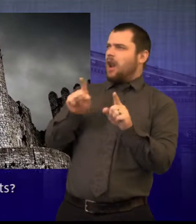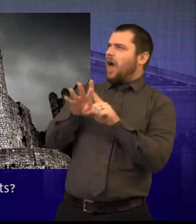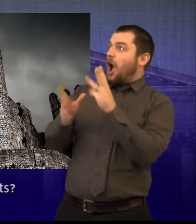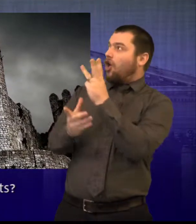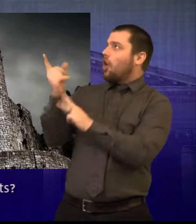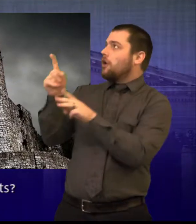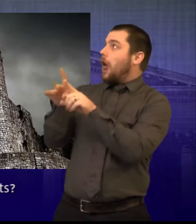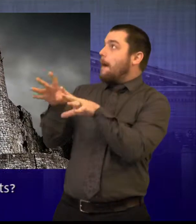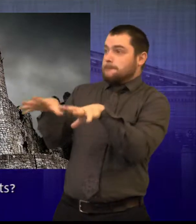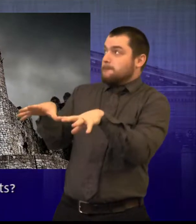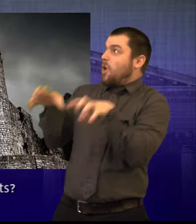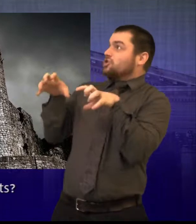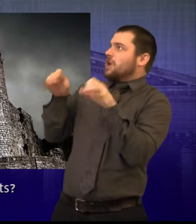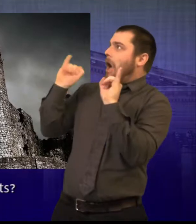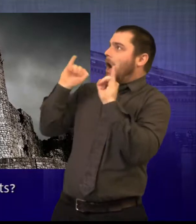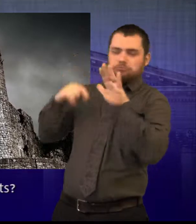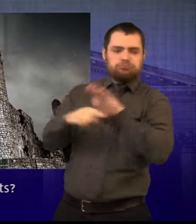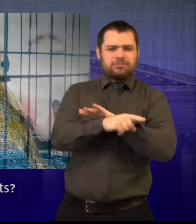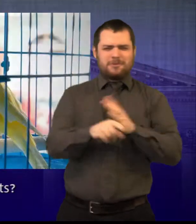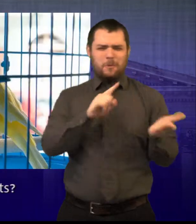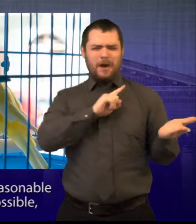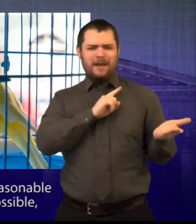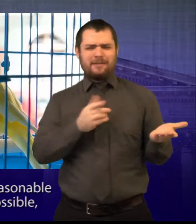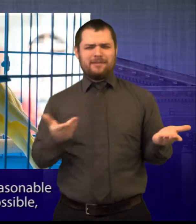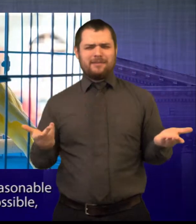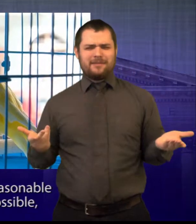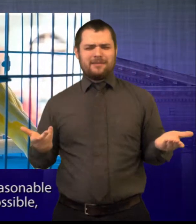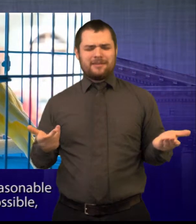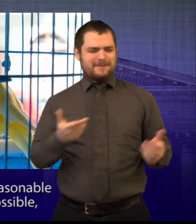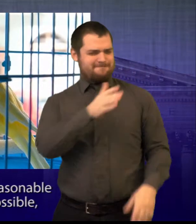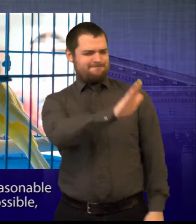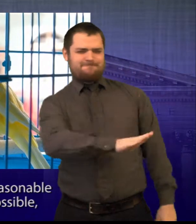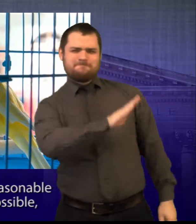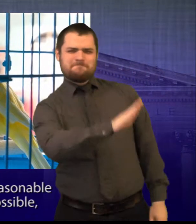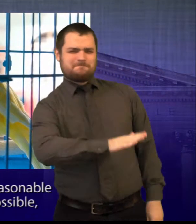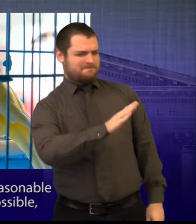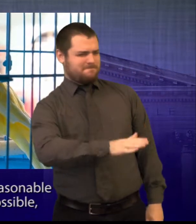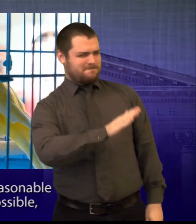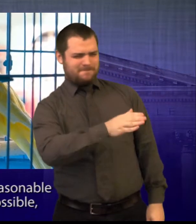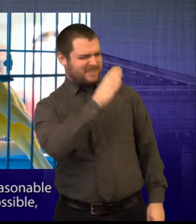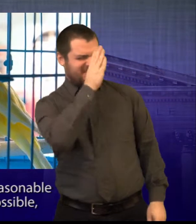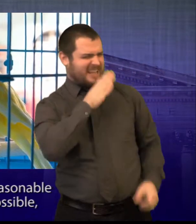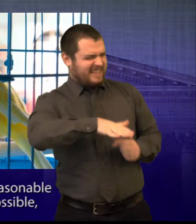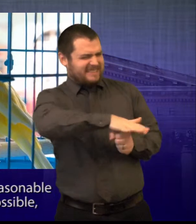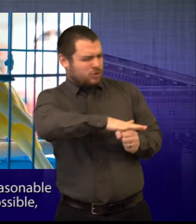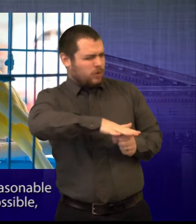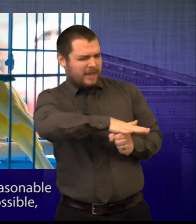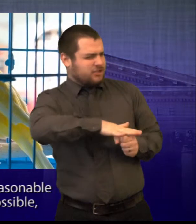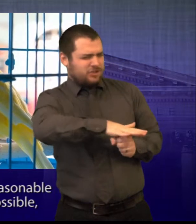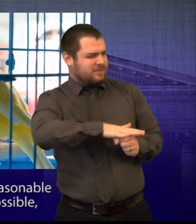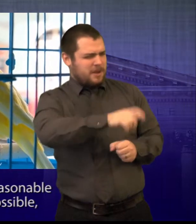monster to be avoided at all costs? It is the most tragic and unreasonable